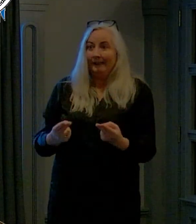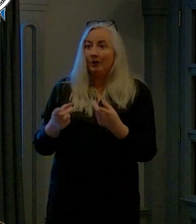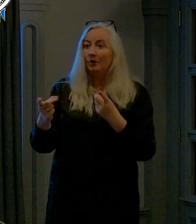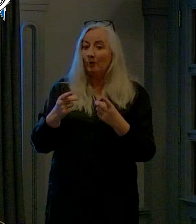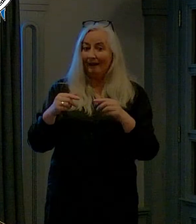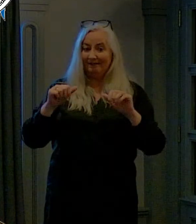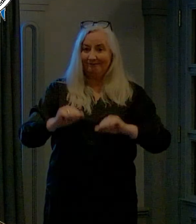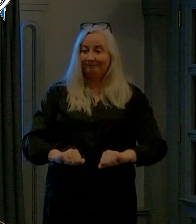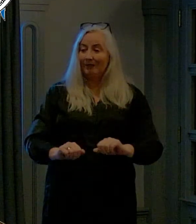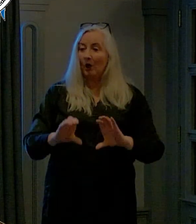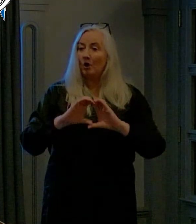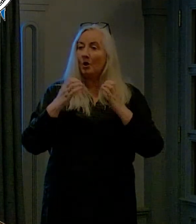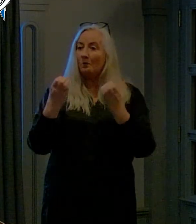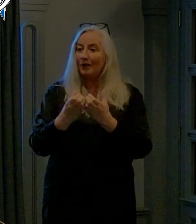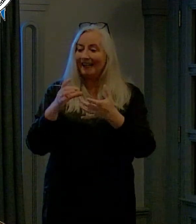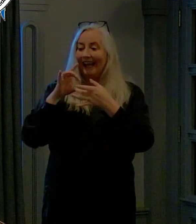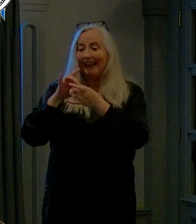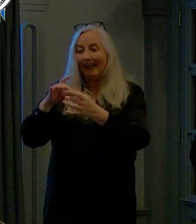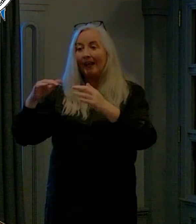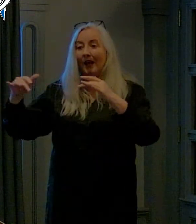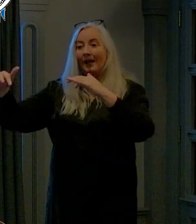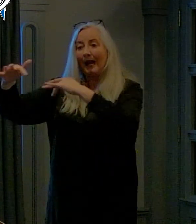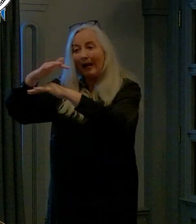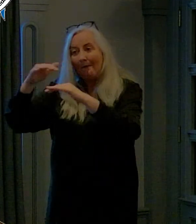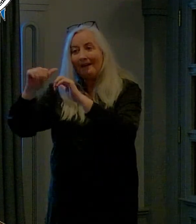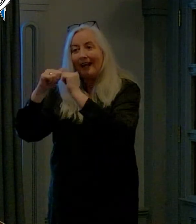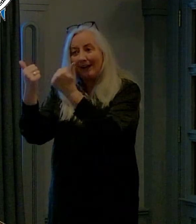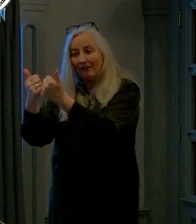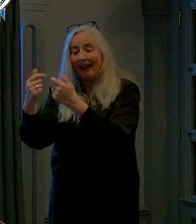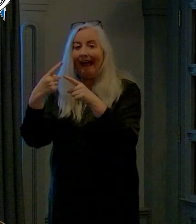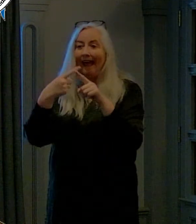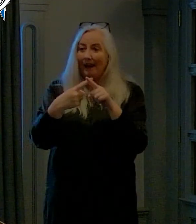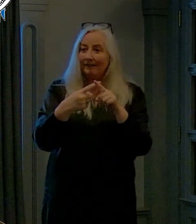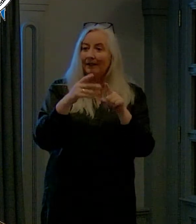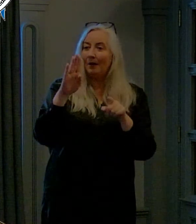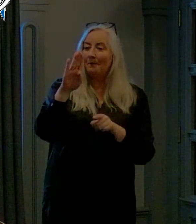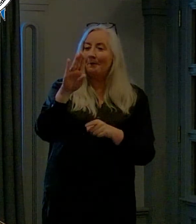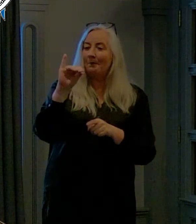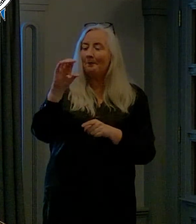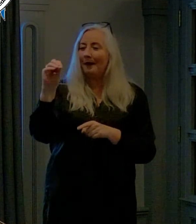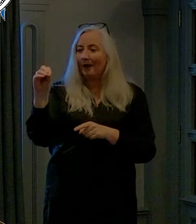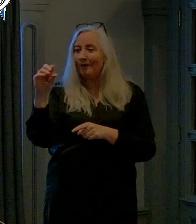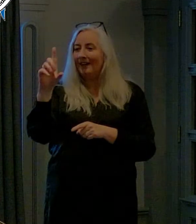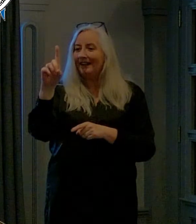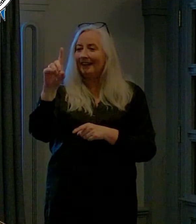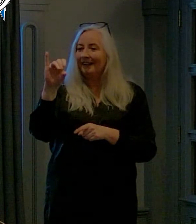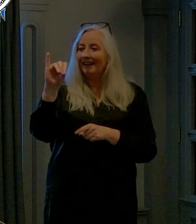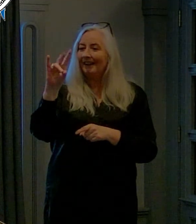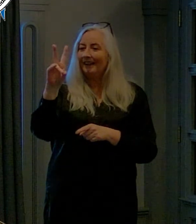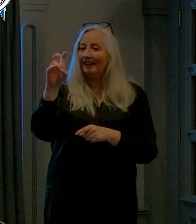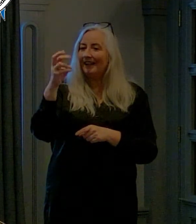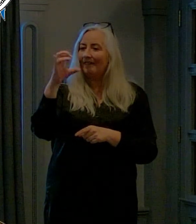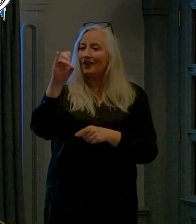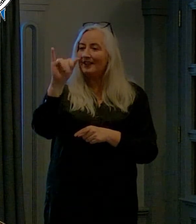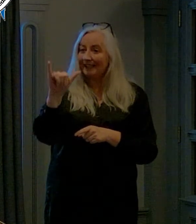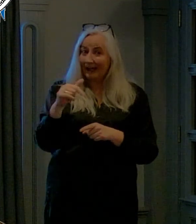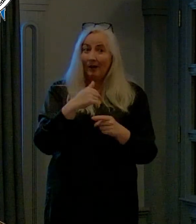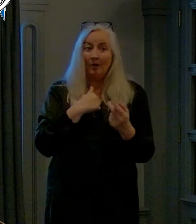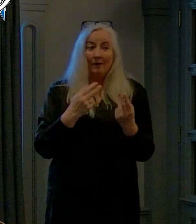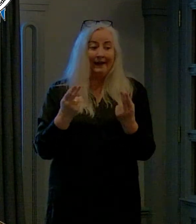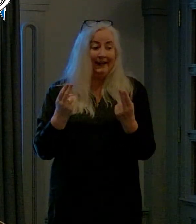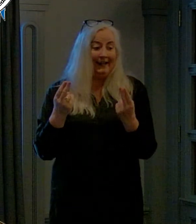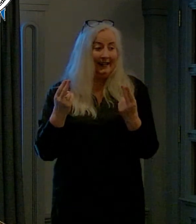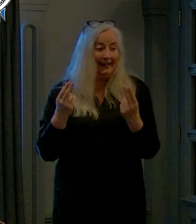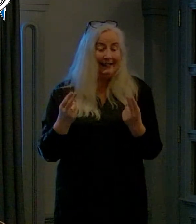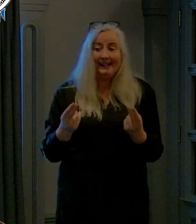level for climate action and biodiversity action. One of the examples of that was that we said we need to have